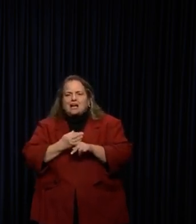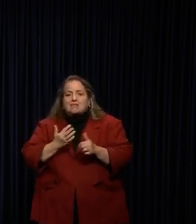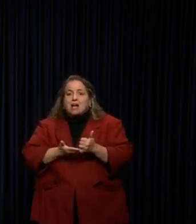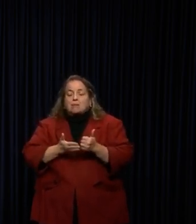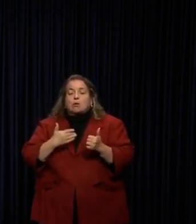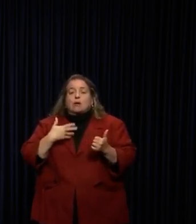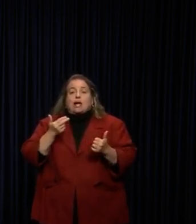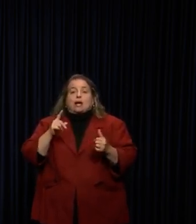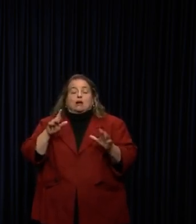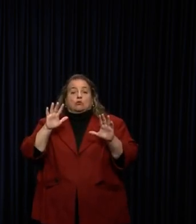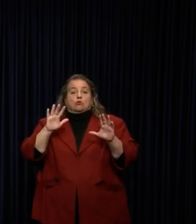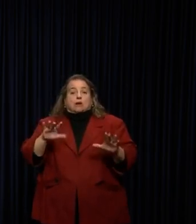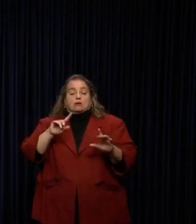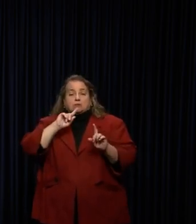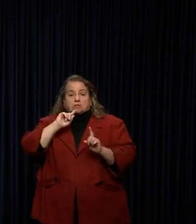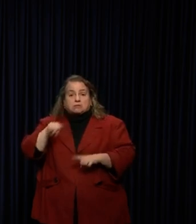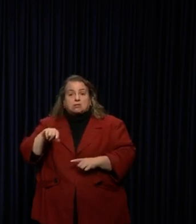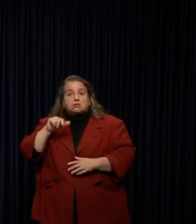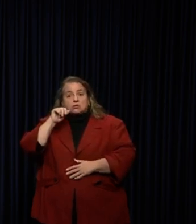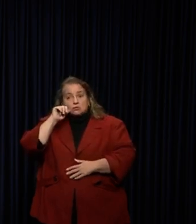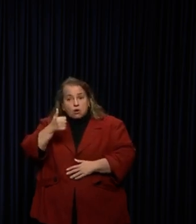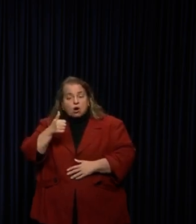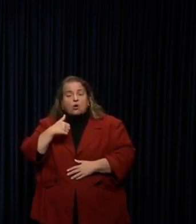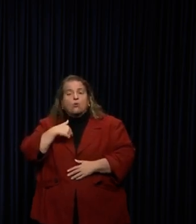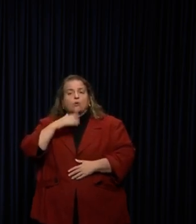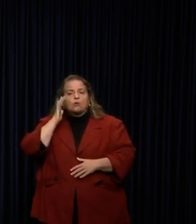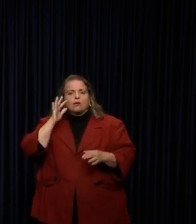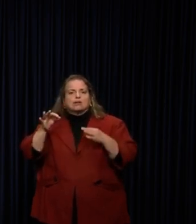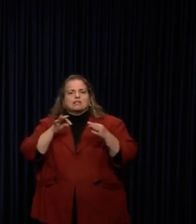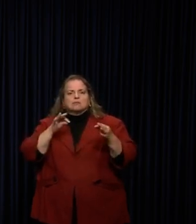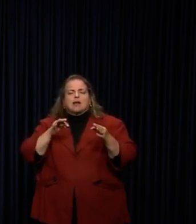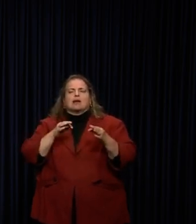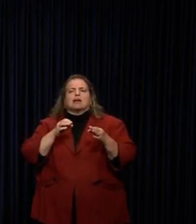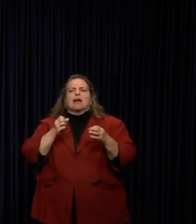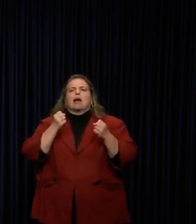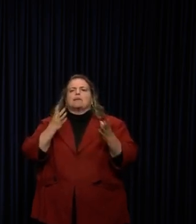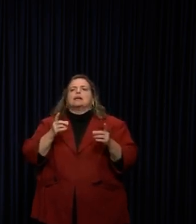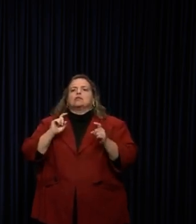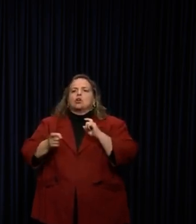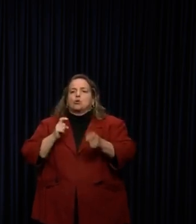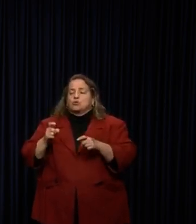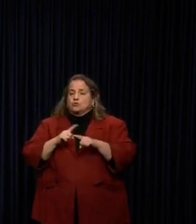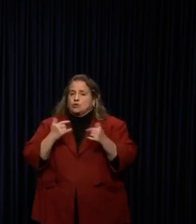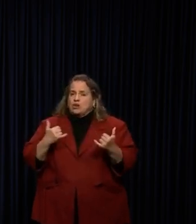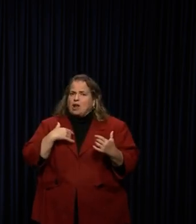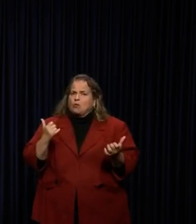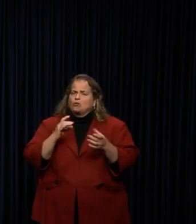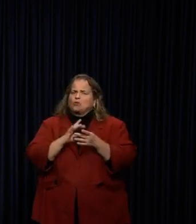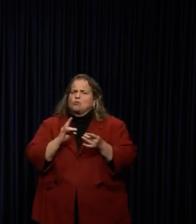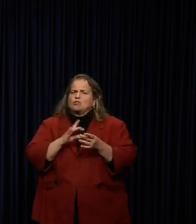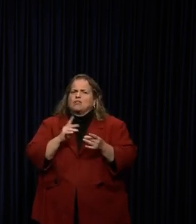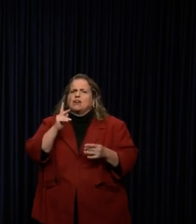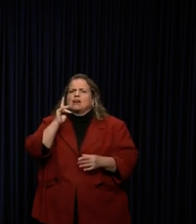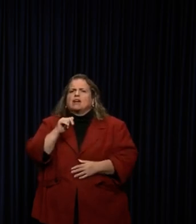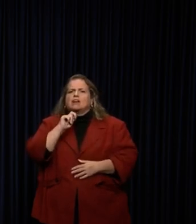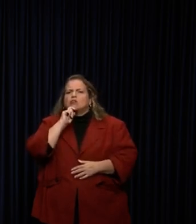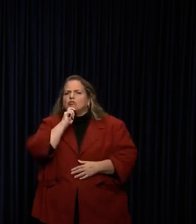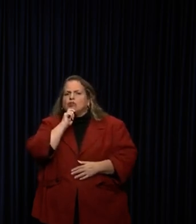had a great response and tomorrow we'll walk through a whole lot of our donors. But today I just wanted to mention the Kentucky colonels,